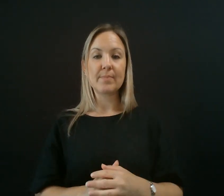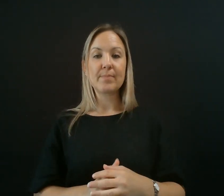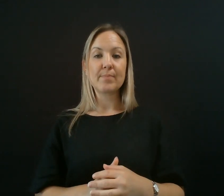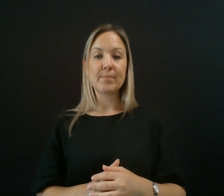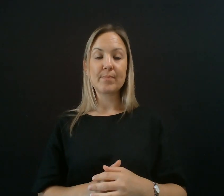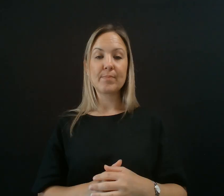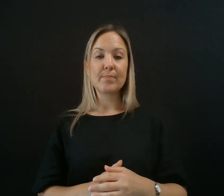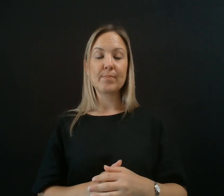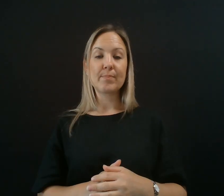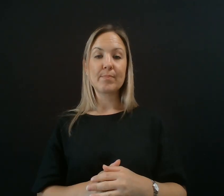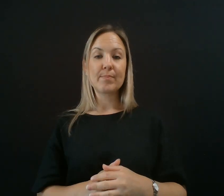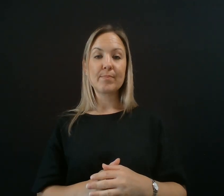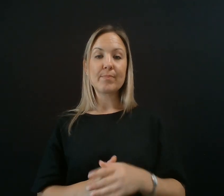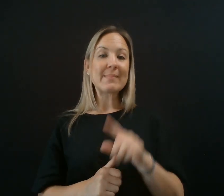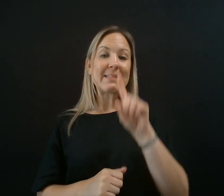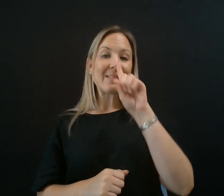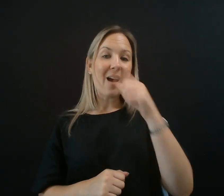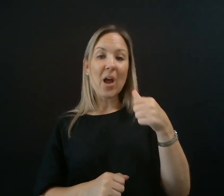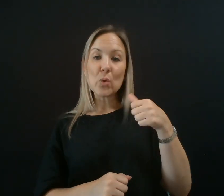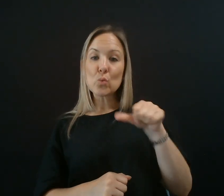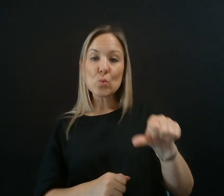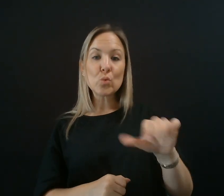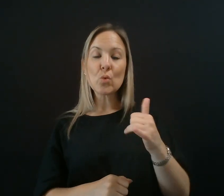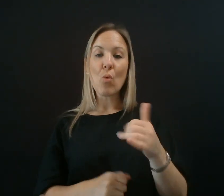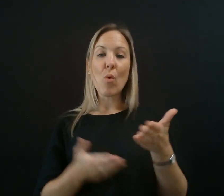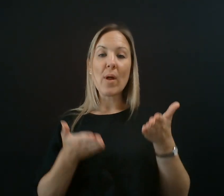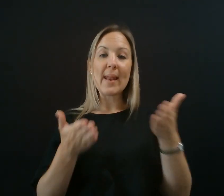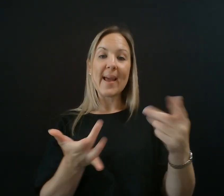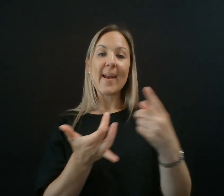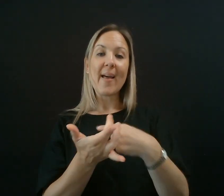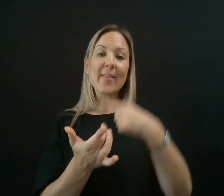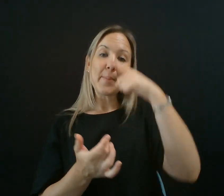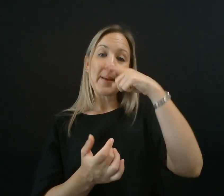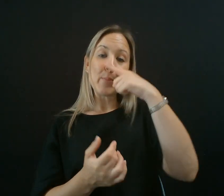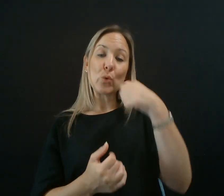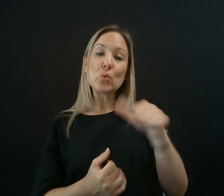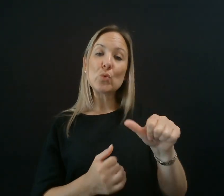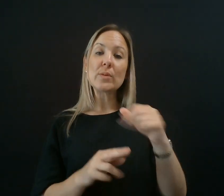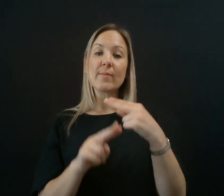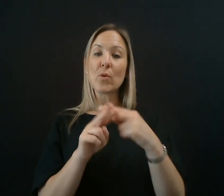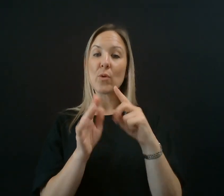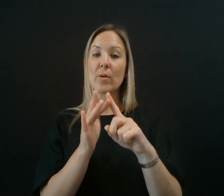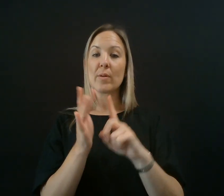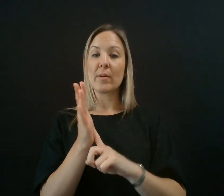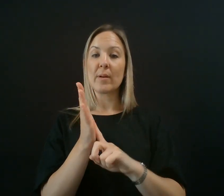not to use or let other people use the premise for illegal purposes,